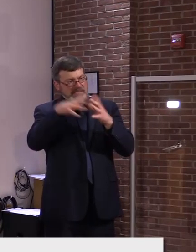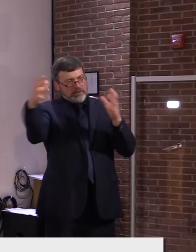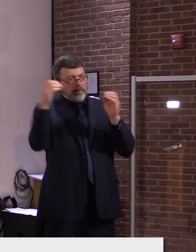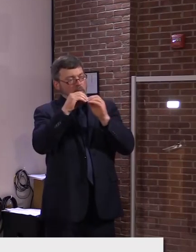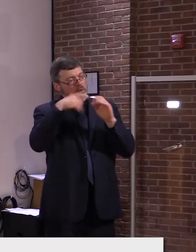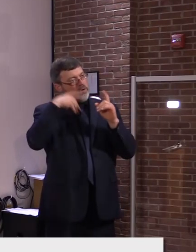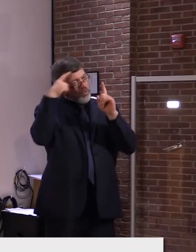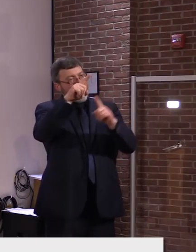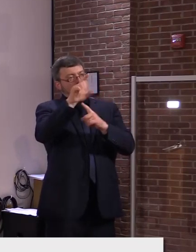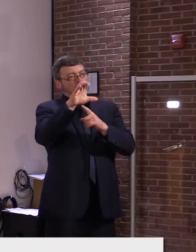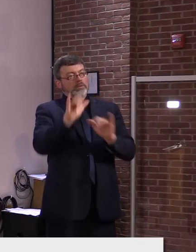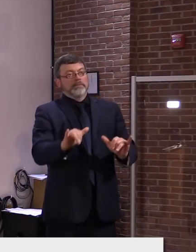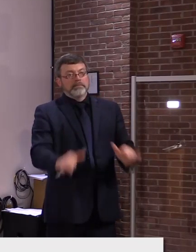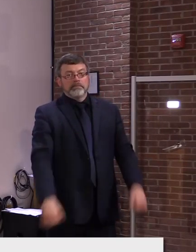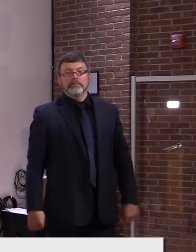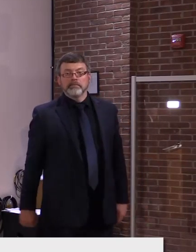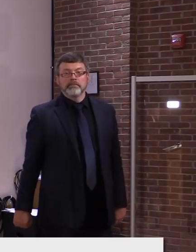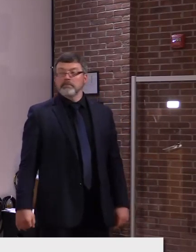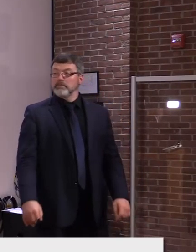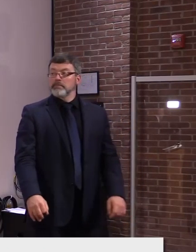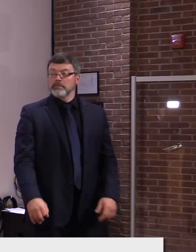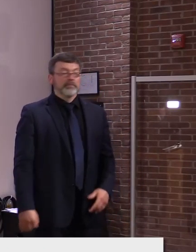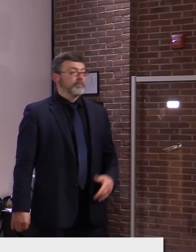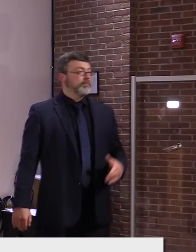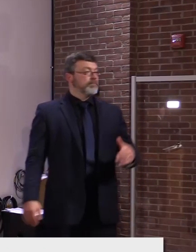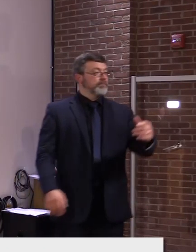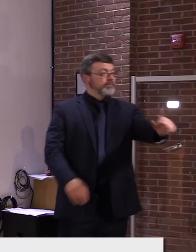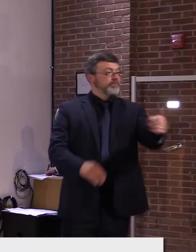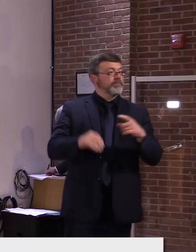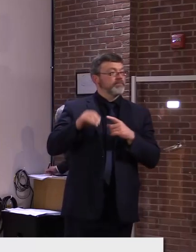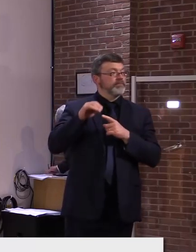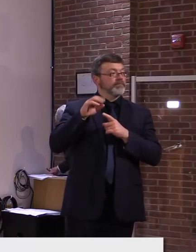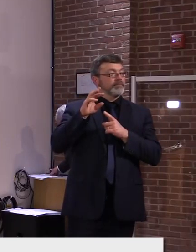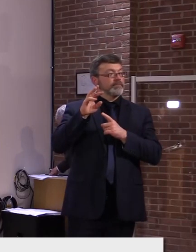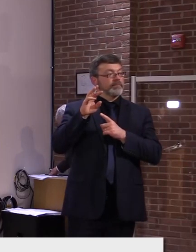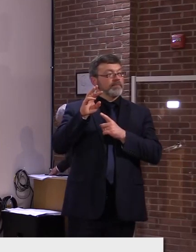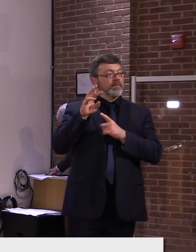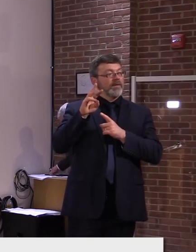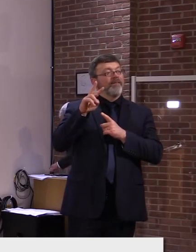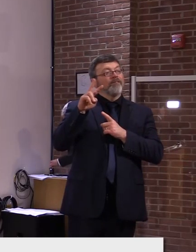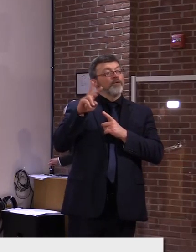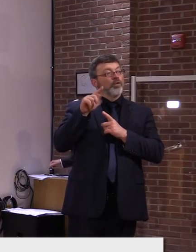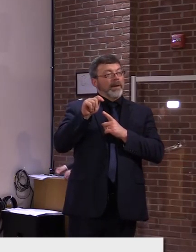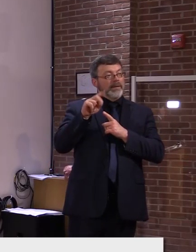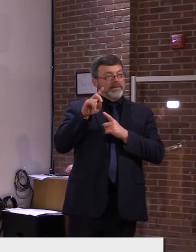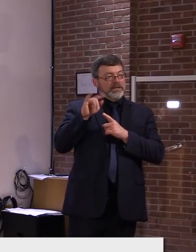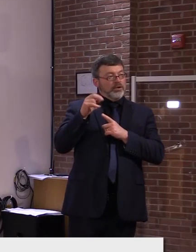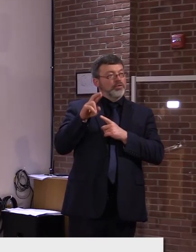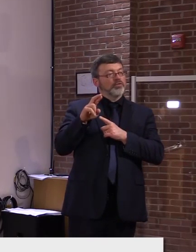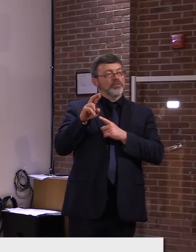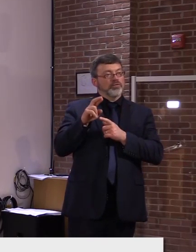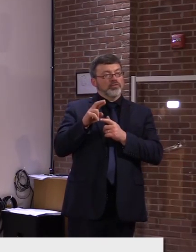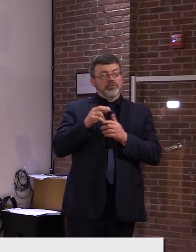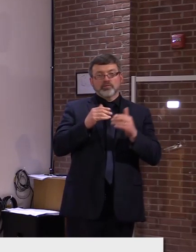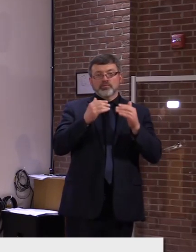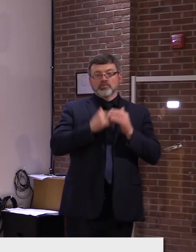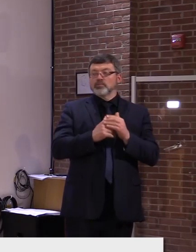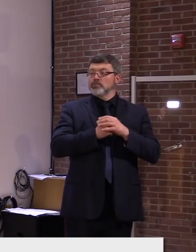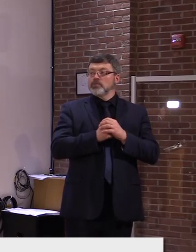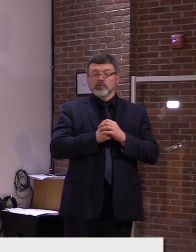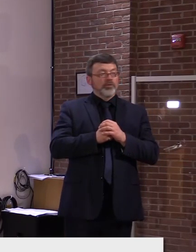Michael, BT Digger. Hi, thank you. Governor, you were talking